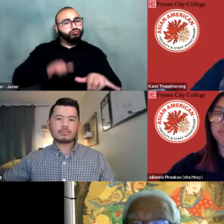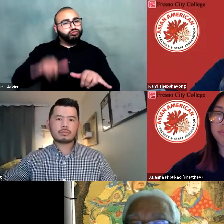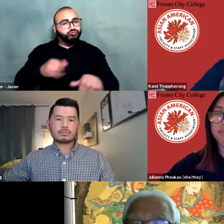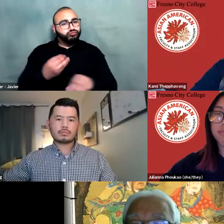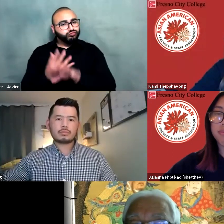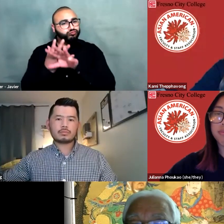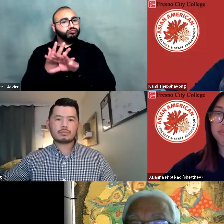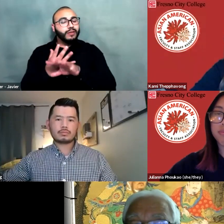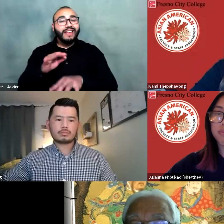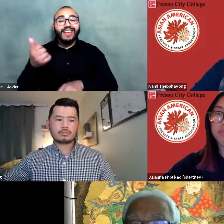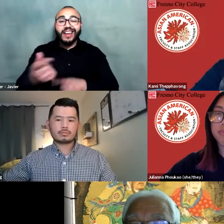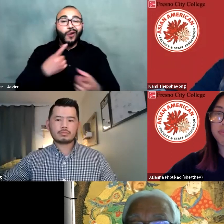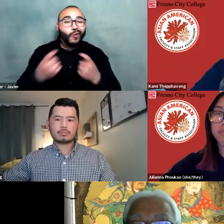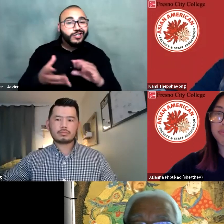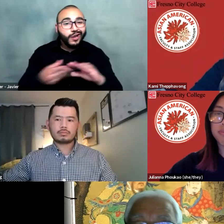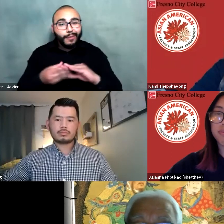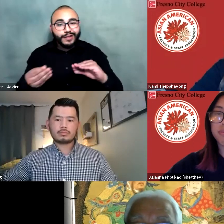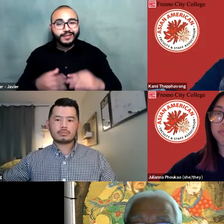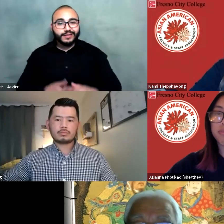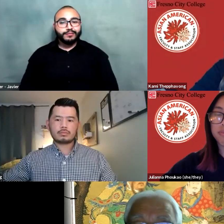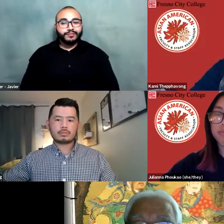are any questions or comments.